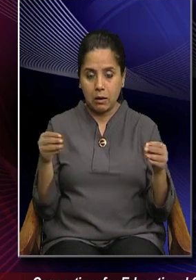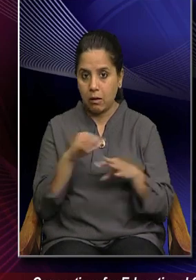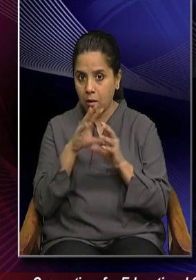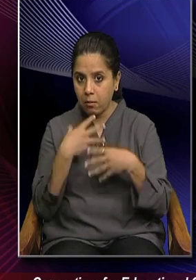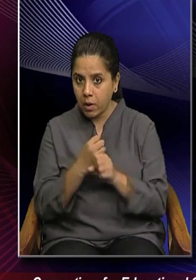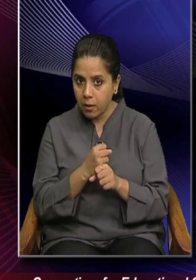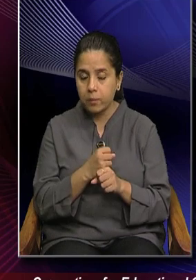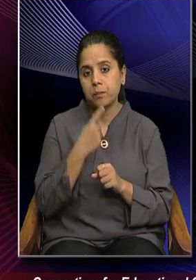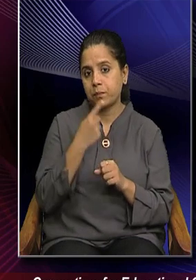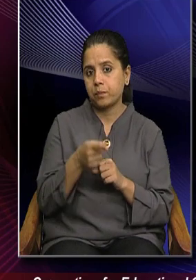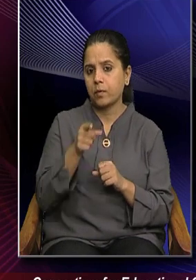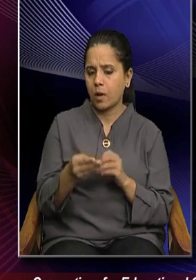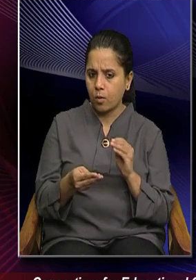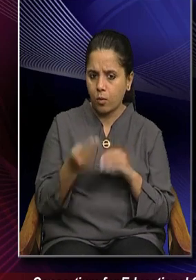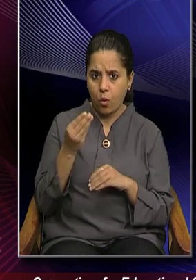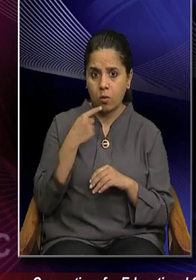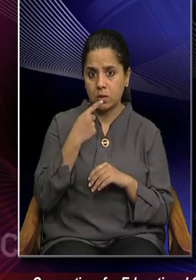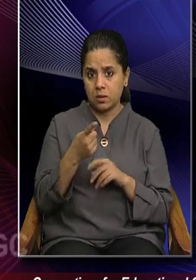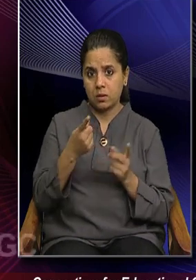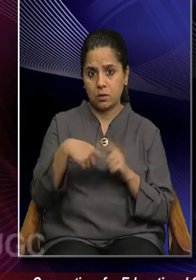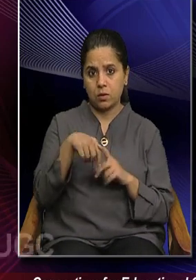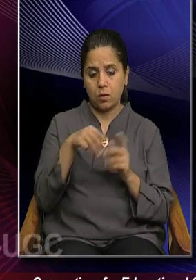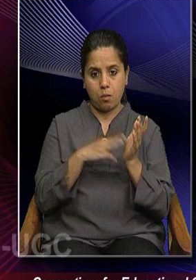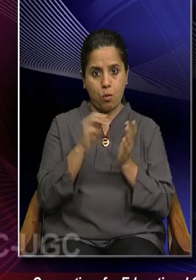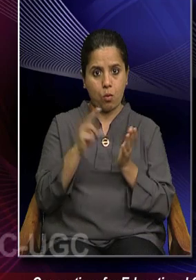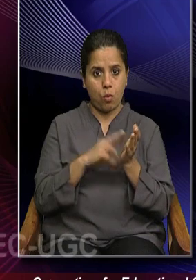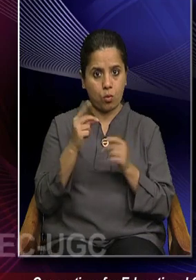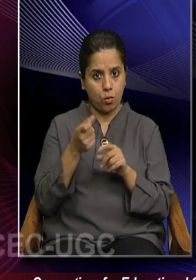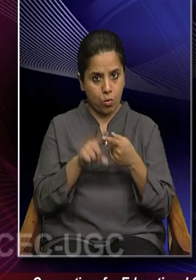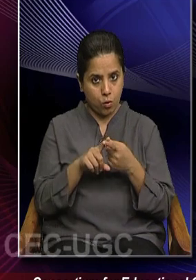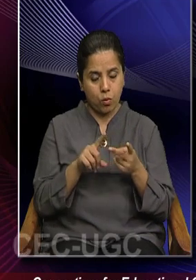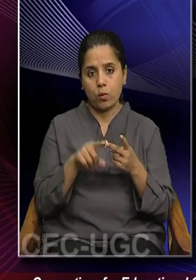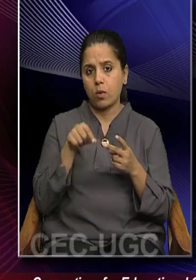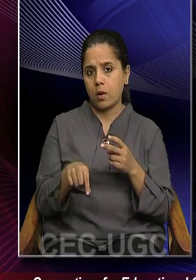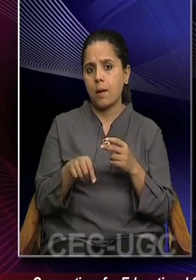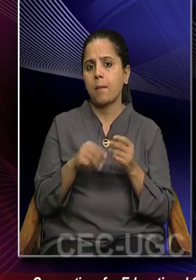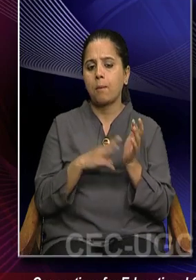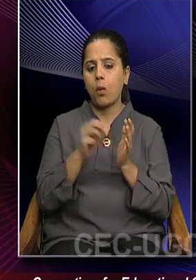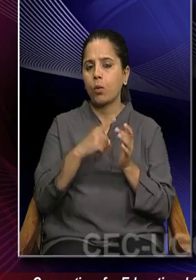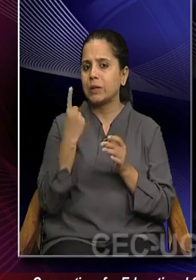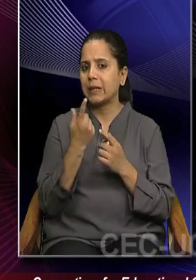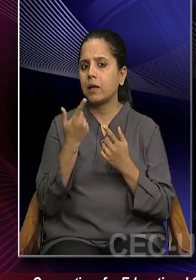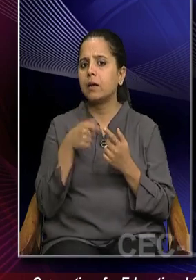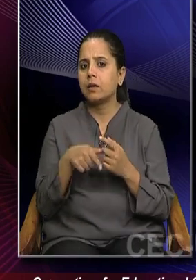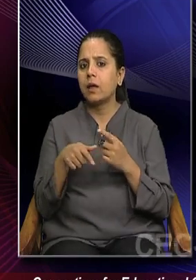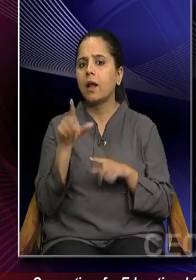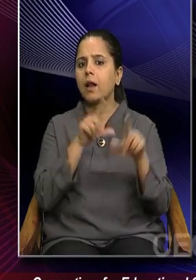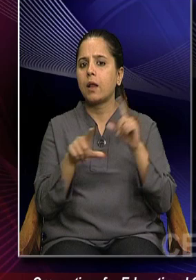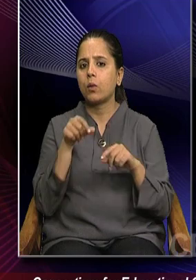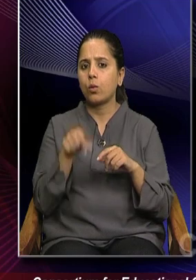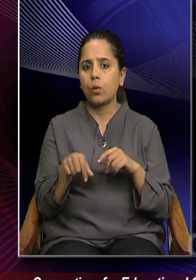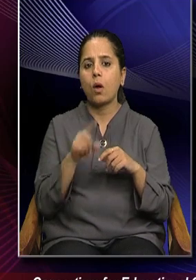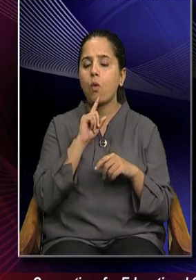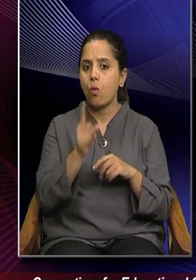Make more than monologue and monolingual instructions